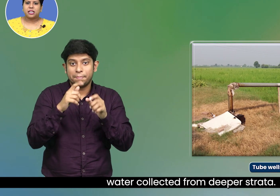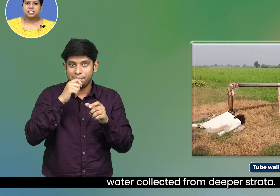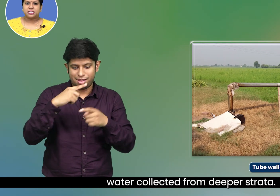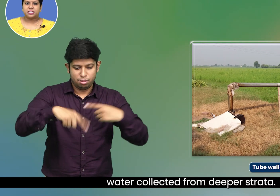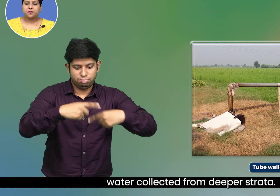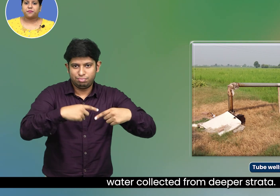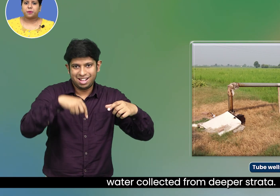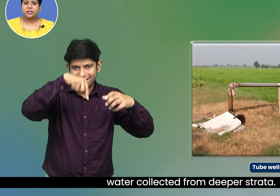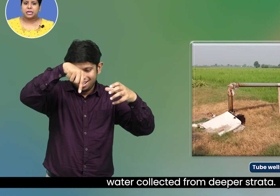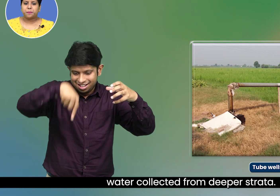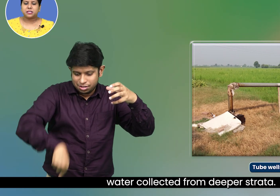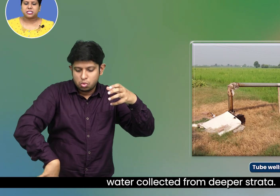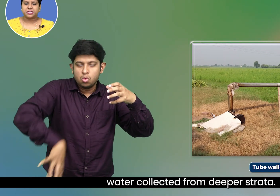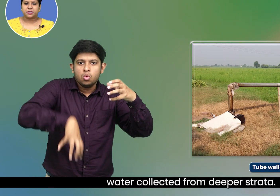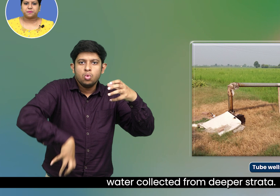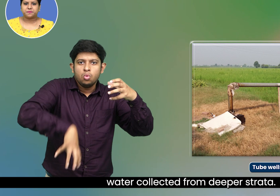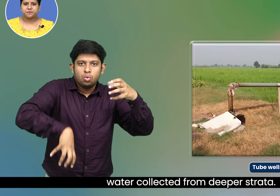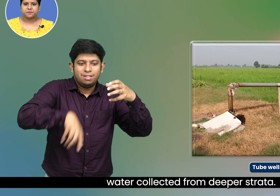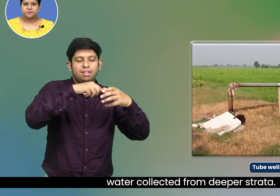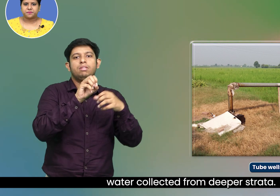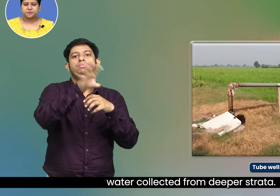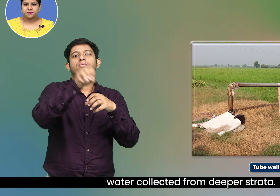water collected from deeper strata.